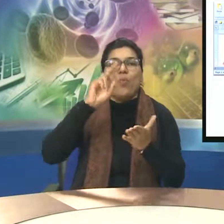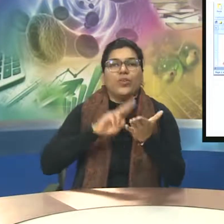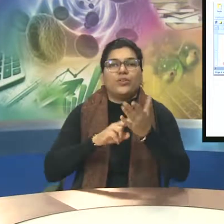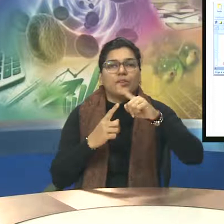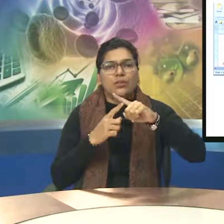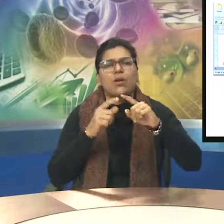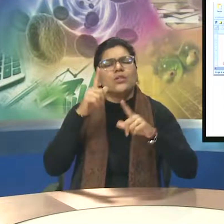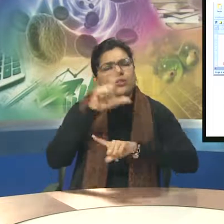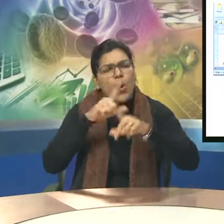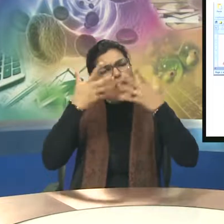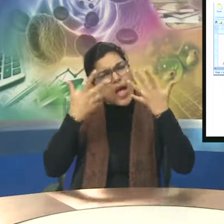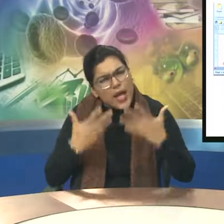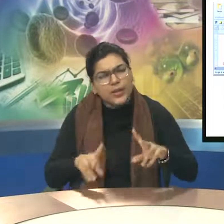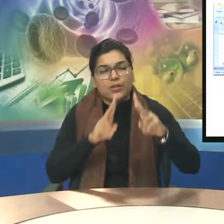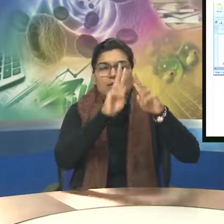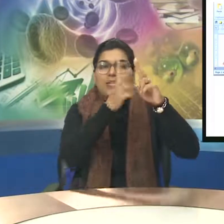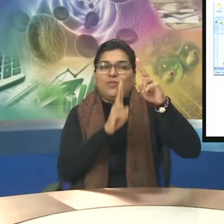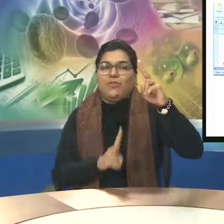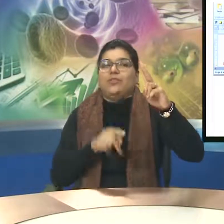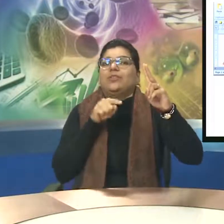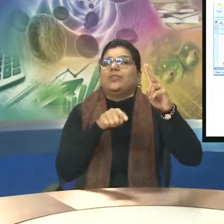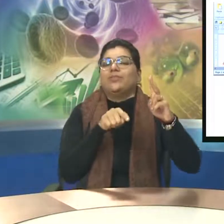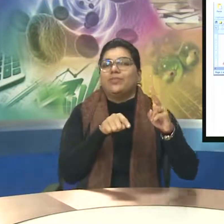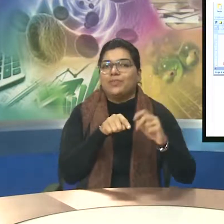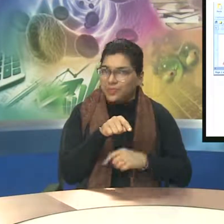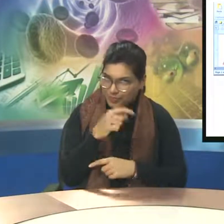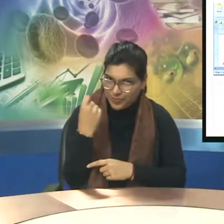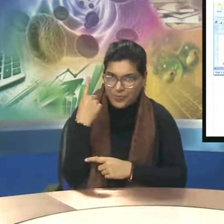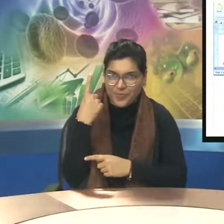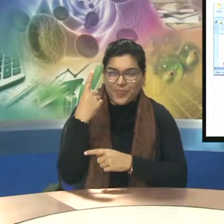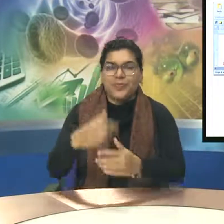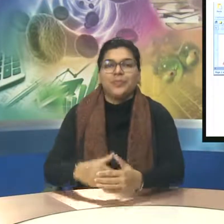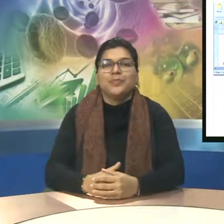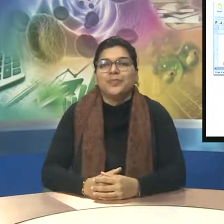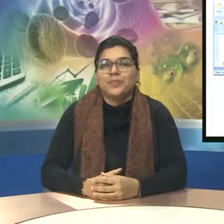software and easily use that font.